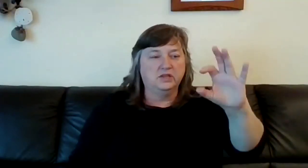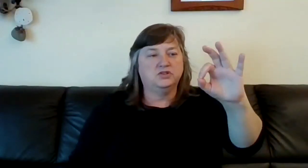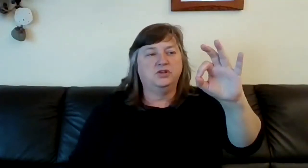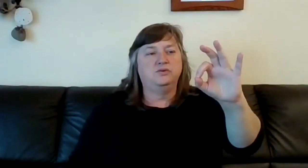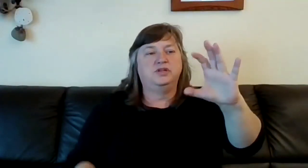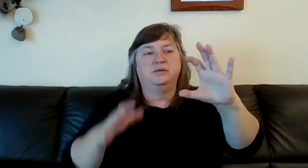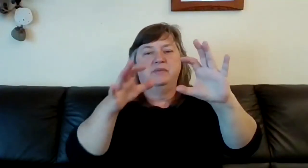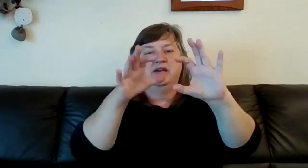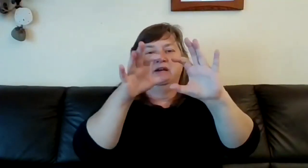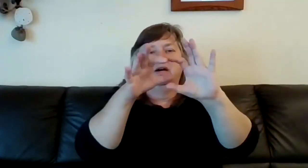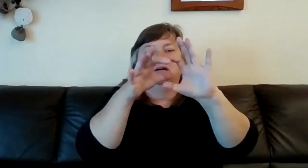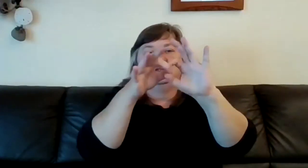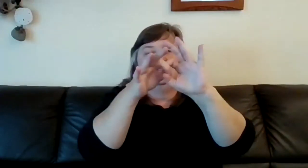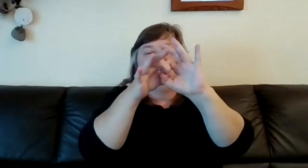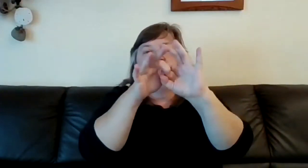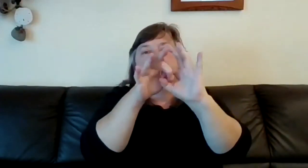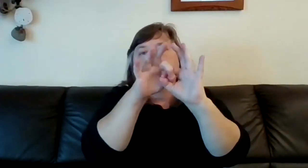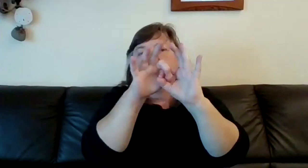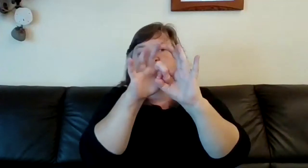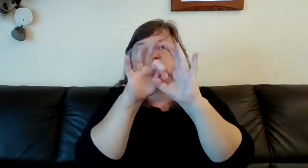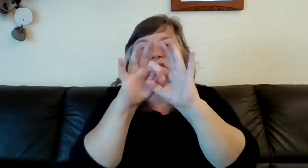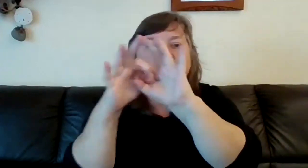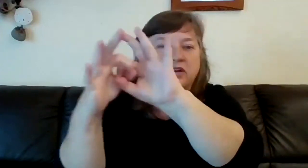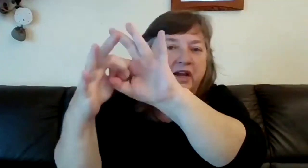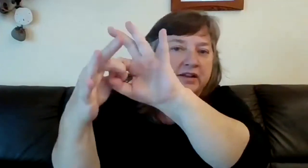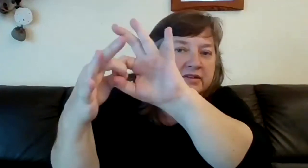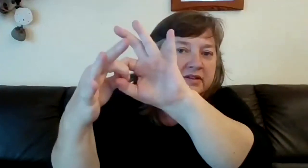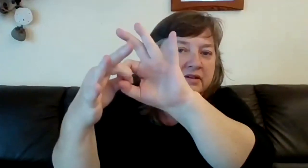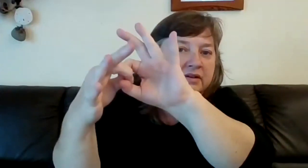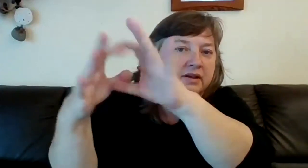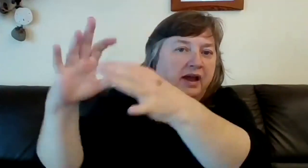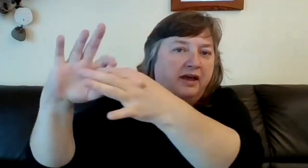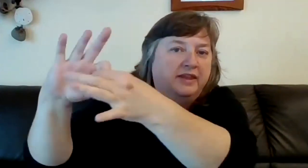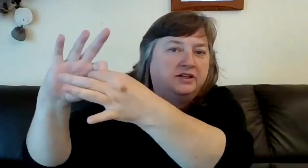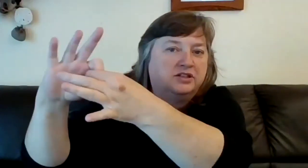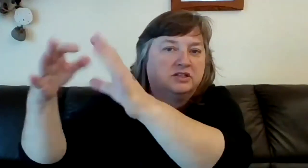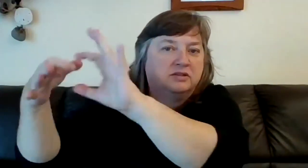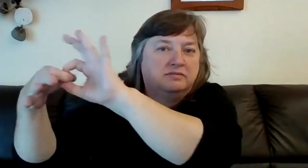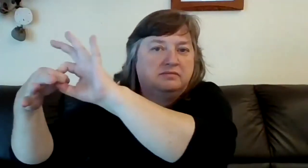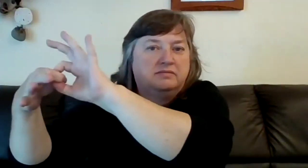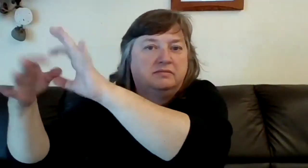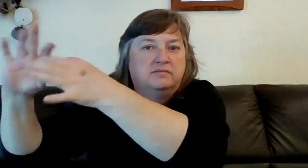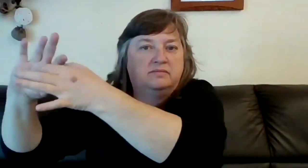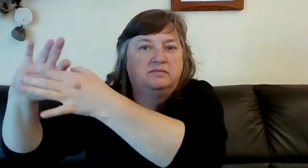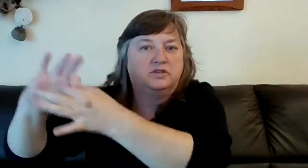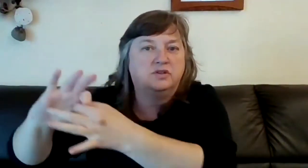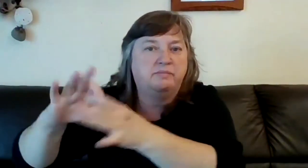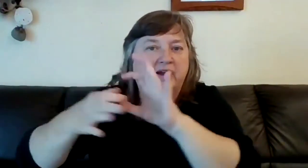So you would make a link between your hands and then just do them back and